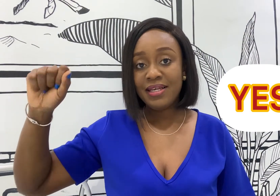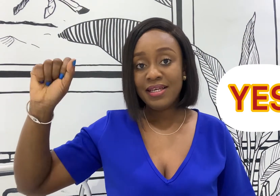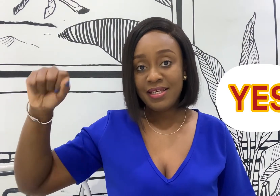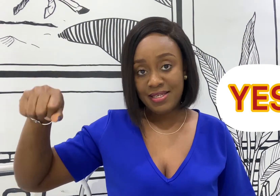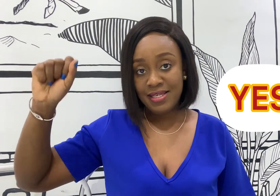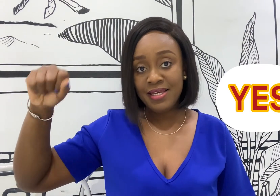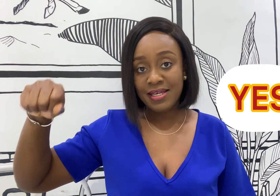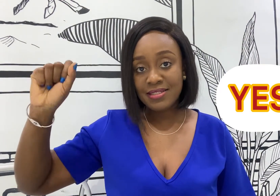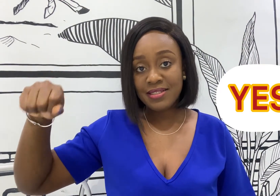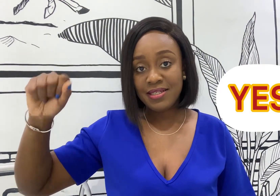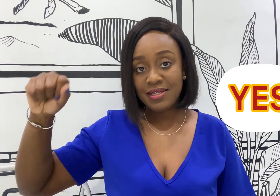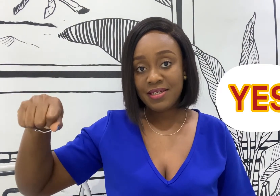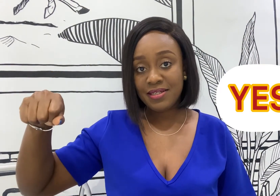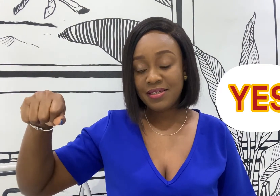Yes.